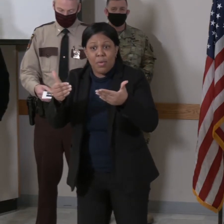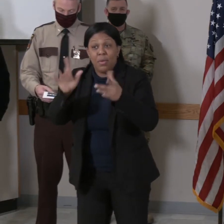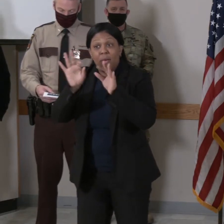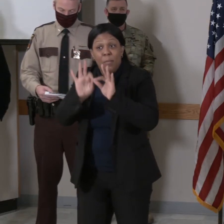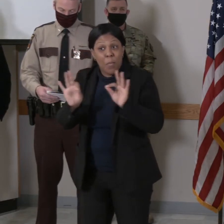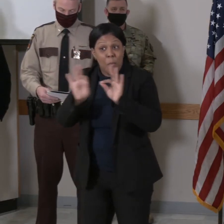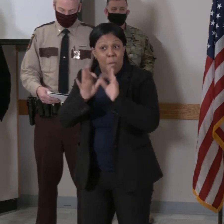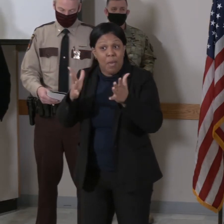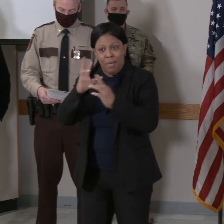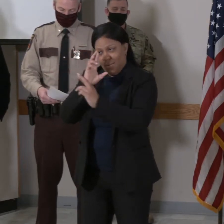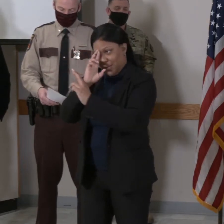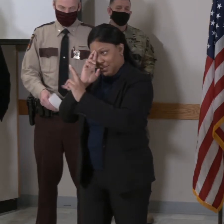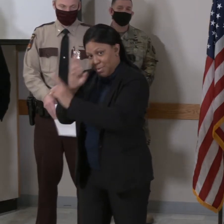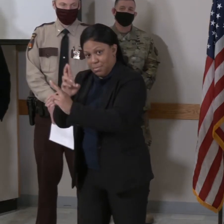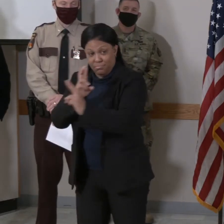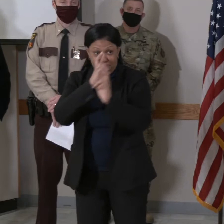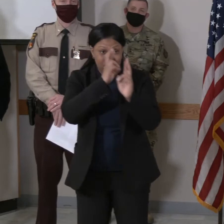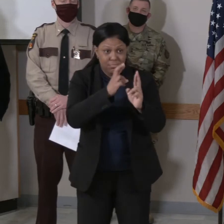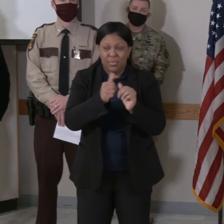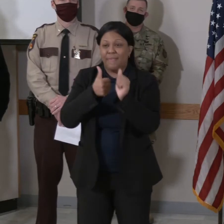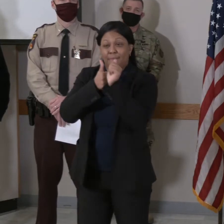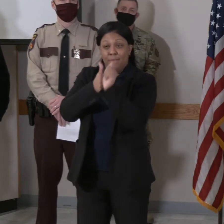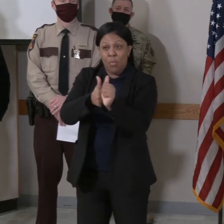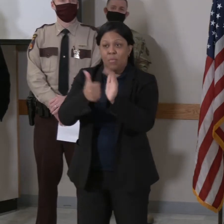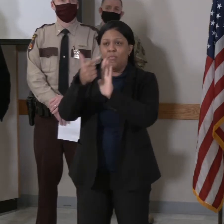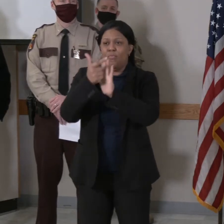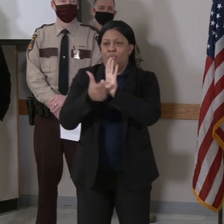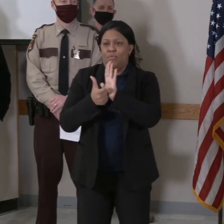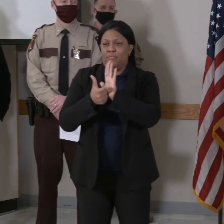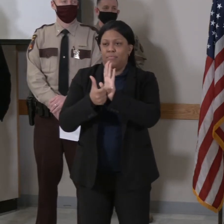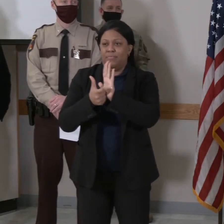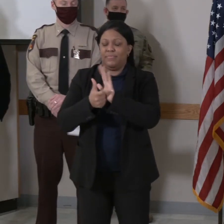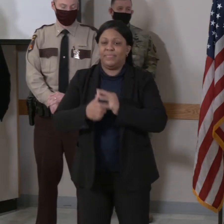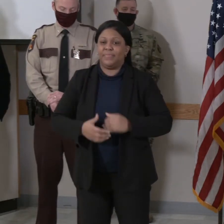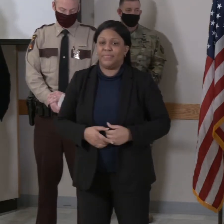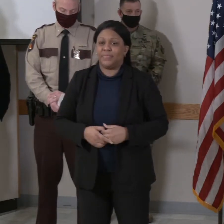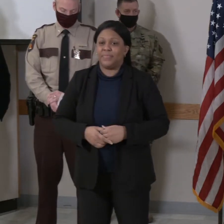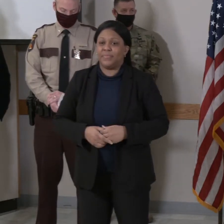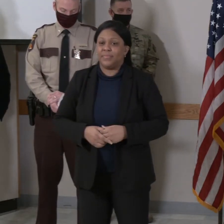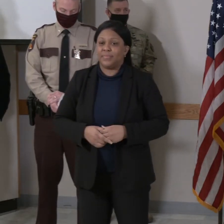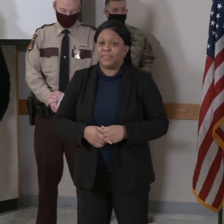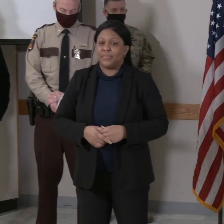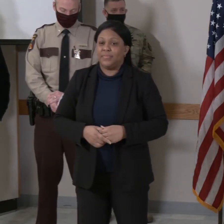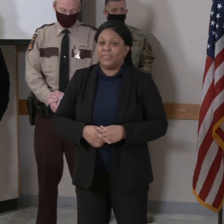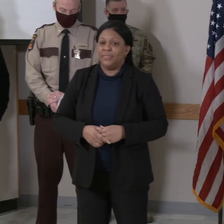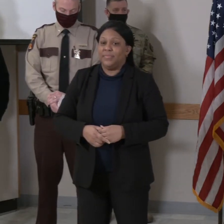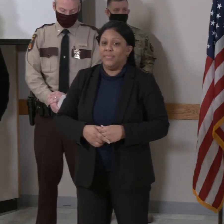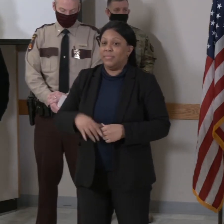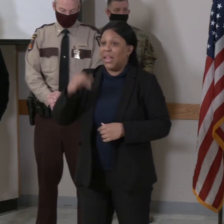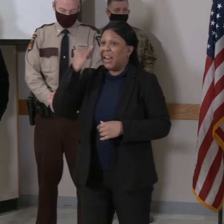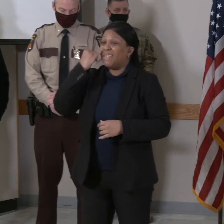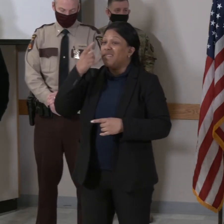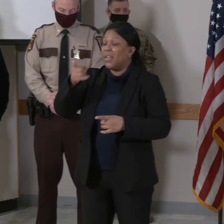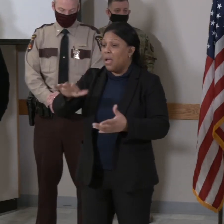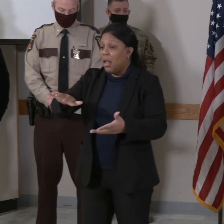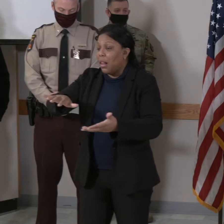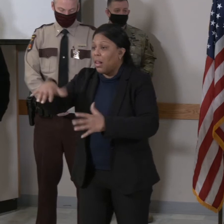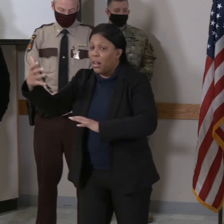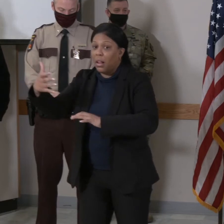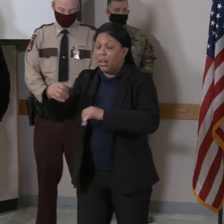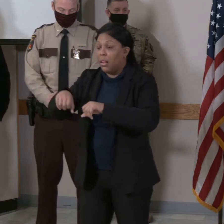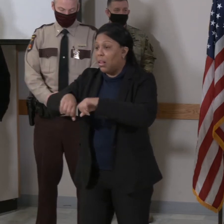We want to protect everybody's rights, but if you cause harm, if you break things, burn things,